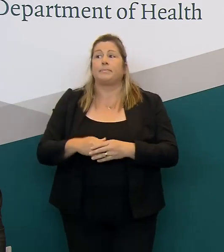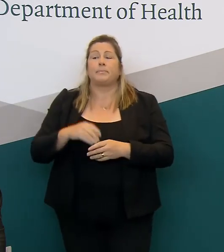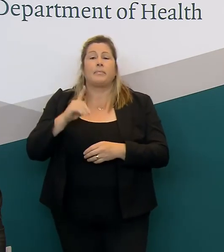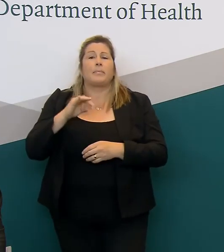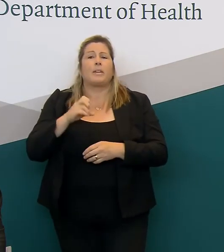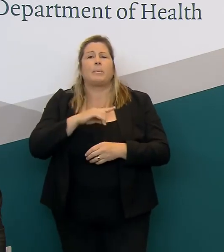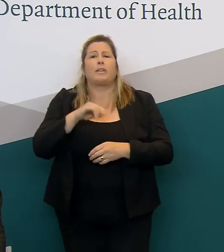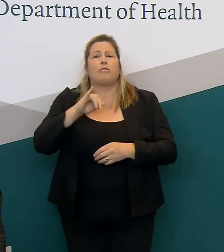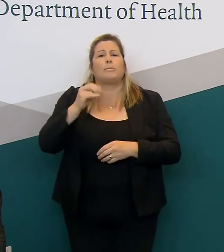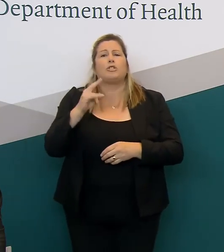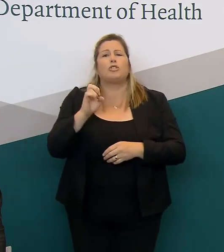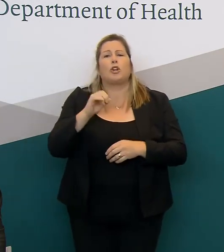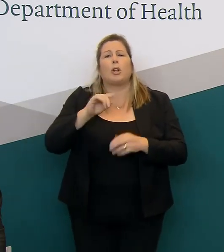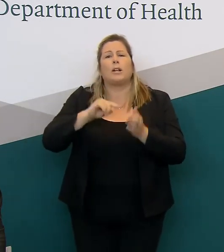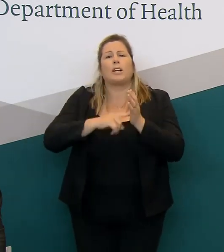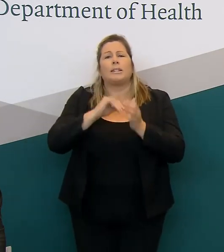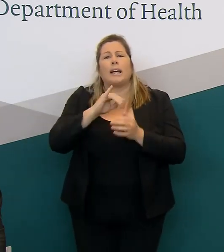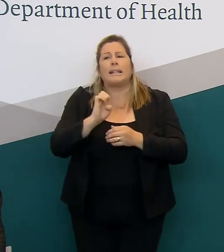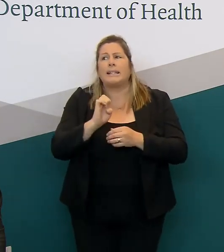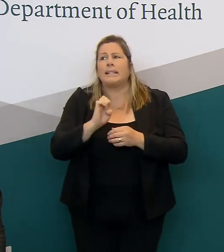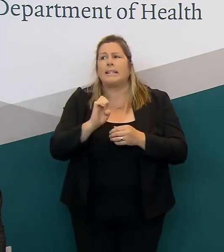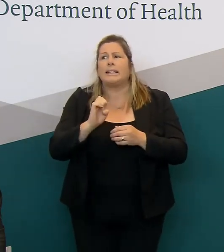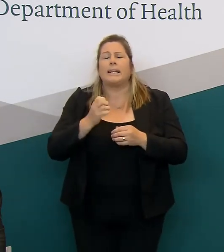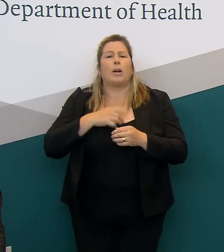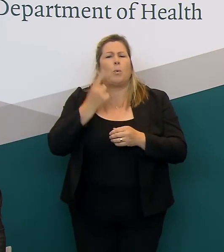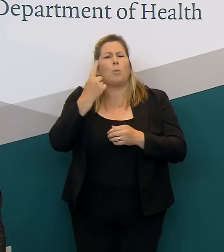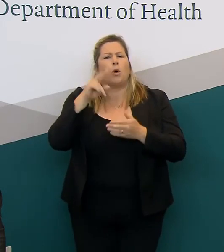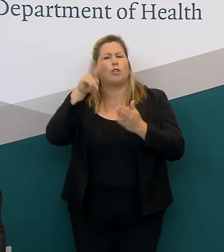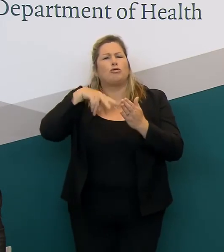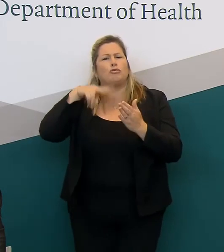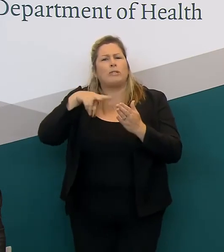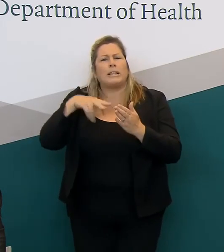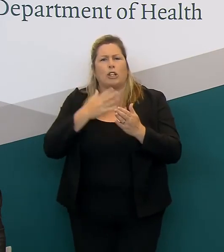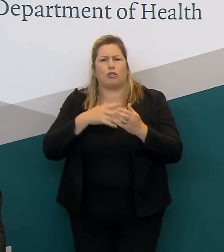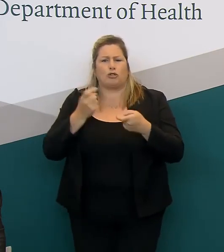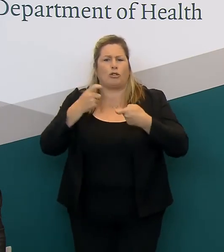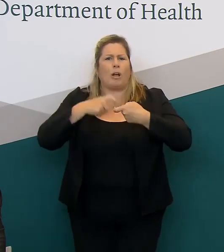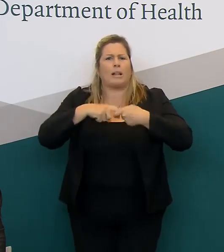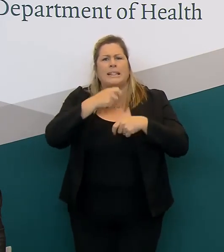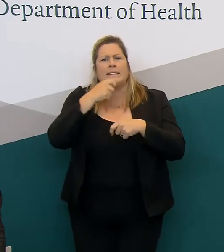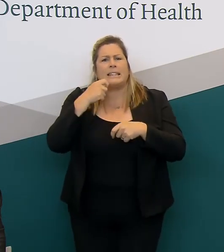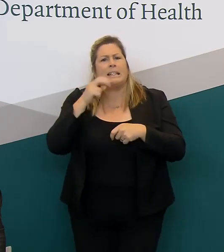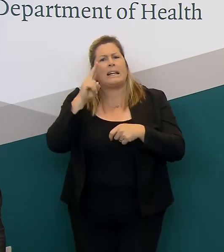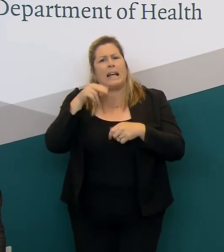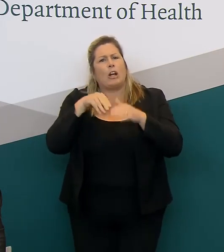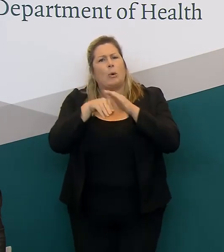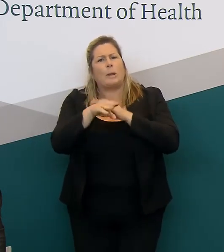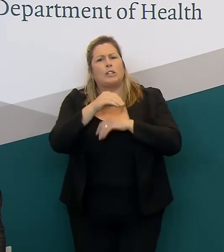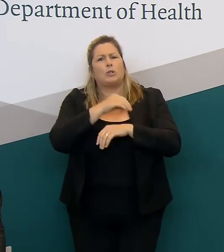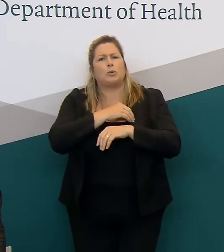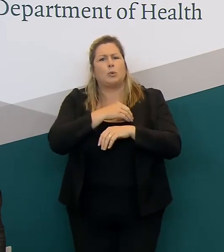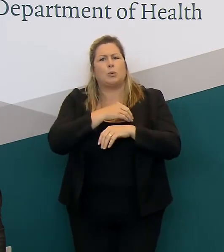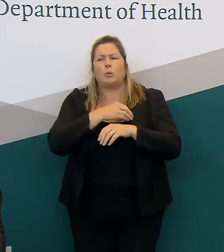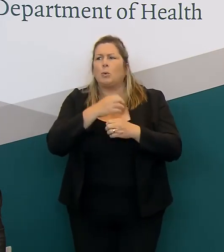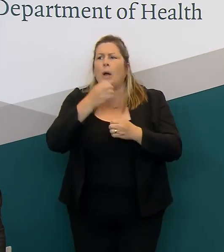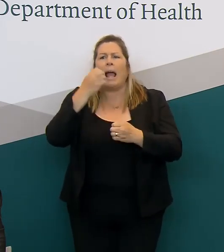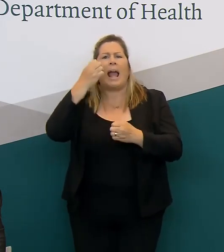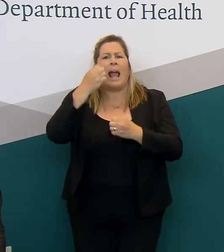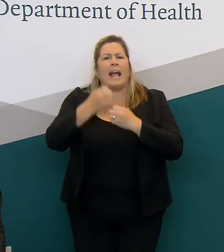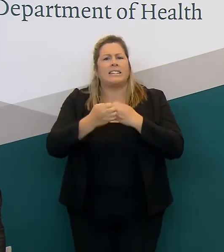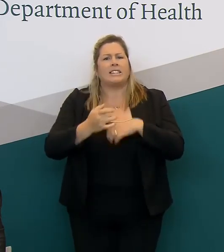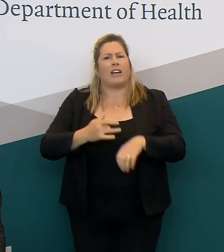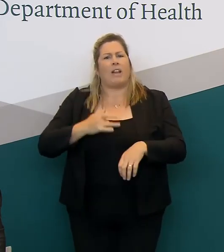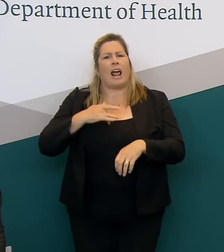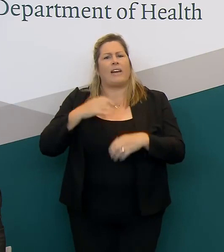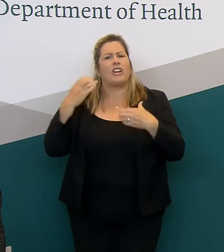Dr. Graff from Journal.ie. I really just got in touch to ask about visiting to end of life care facilities. I'm not sure my best answer